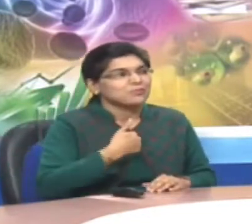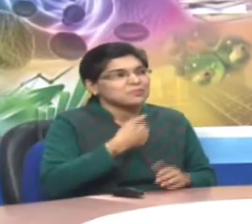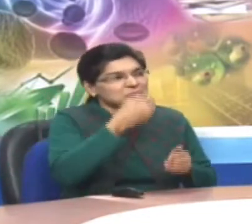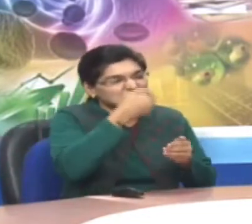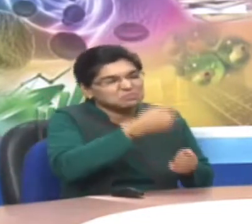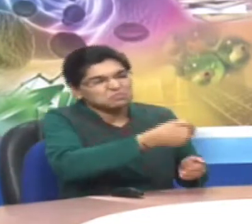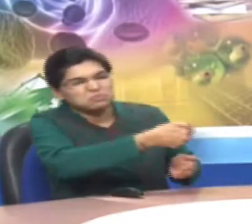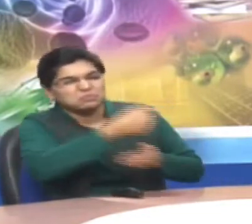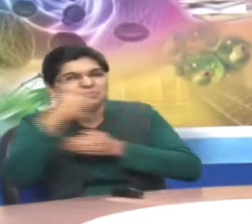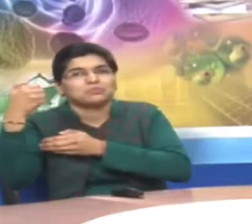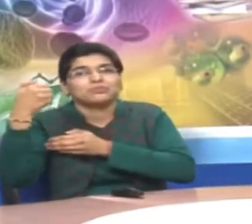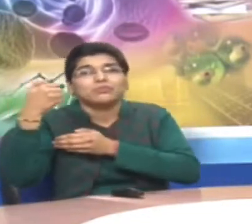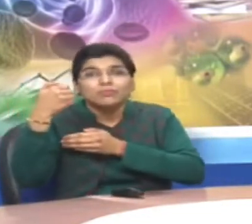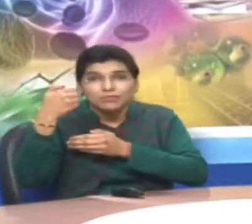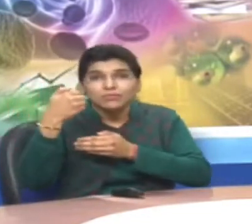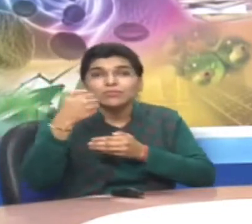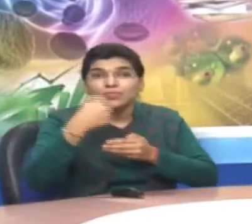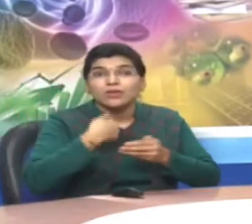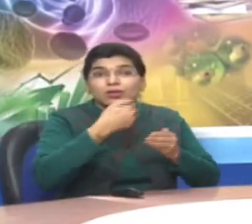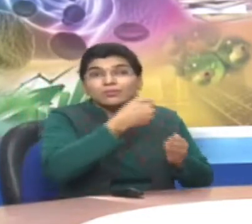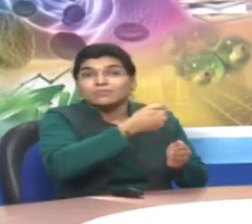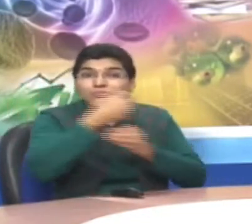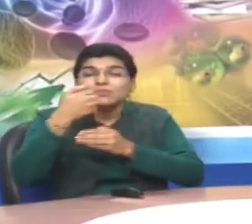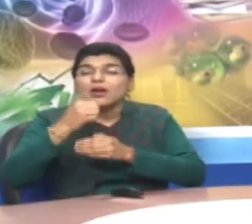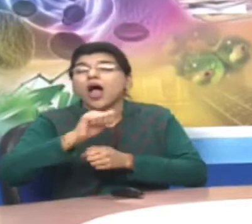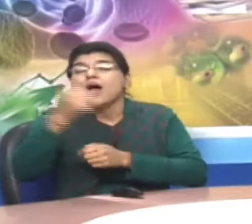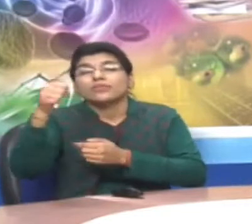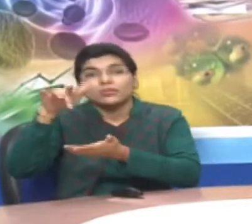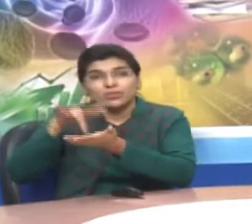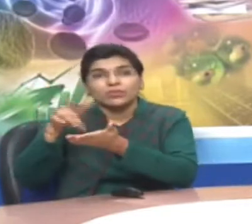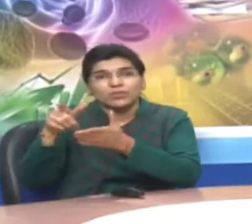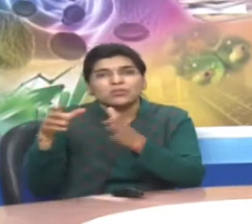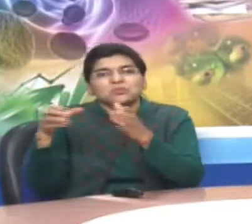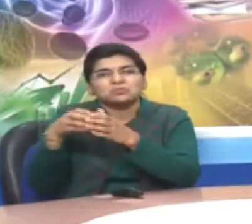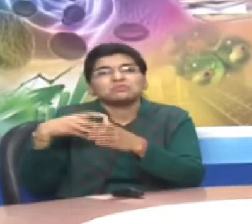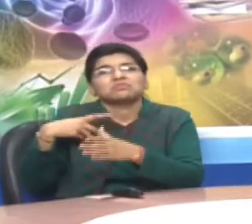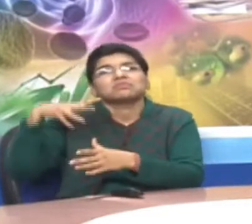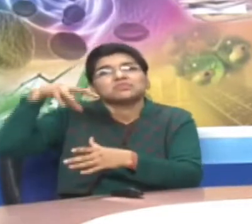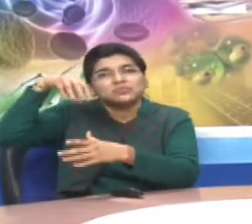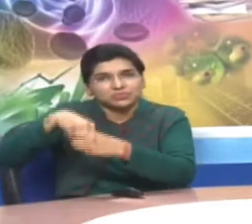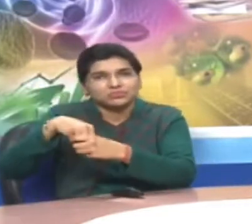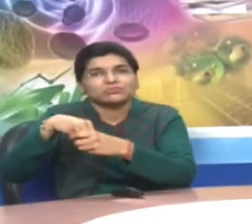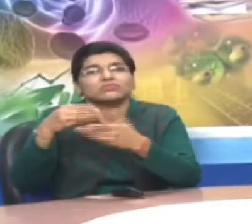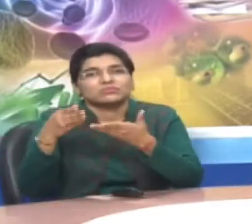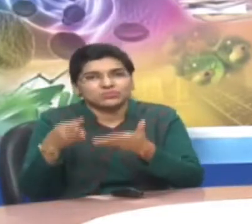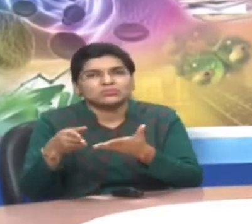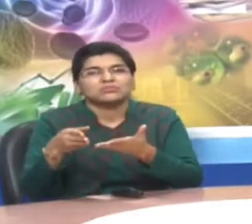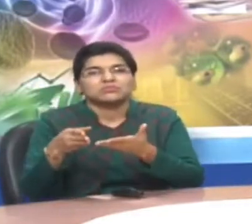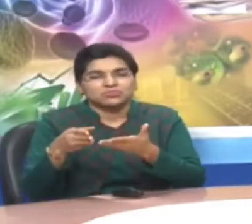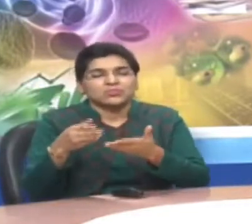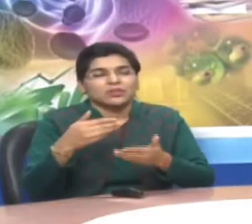How, as a child, I was stolen by the gypsies.